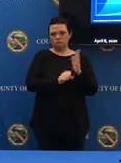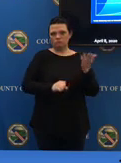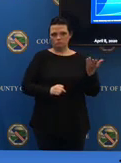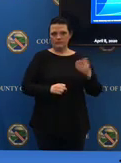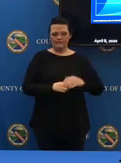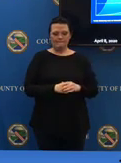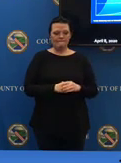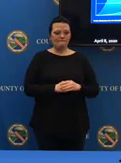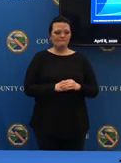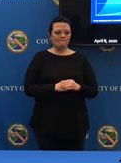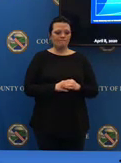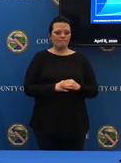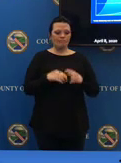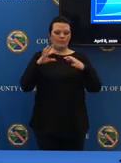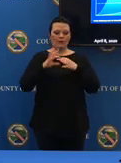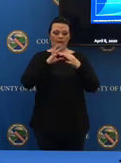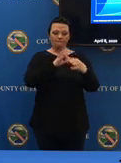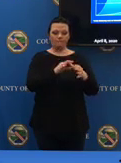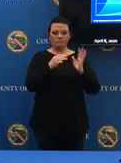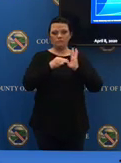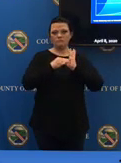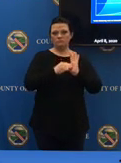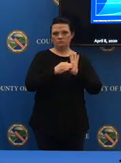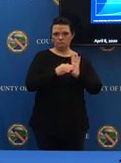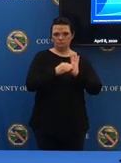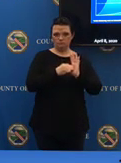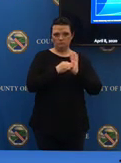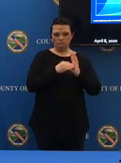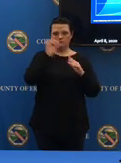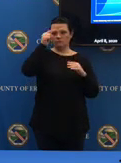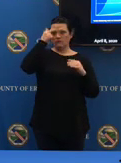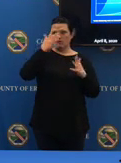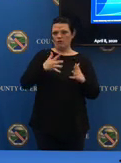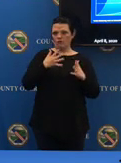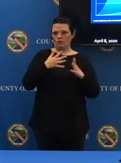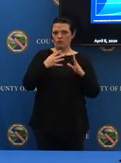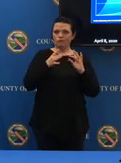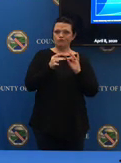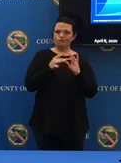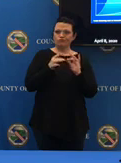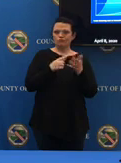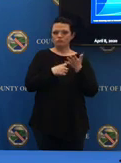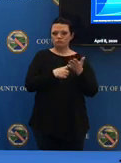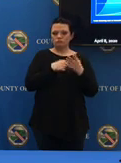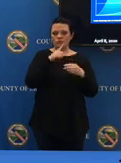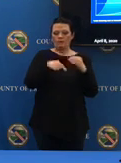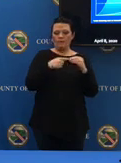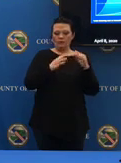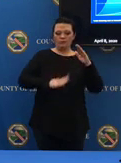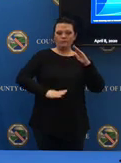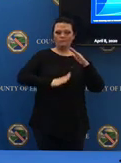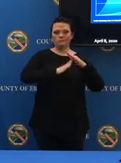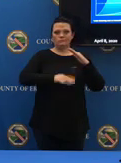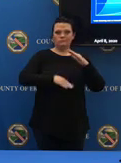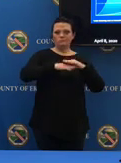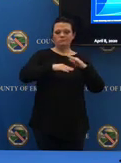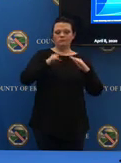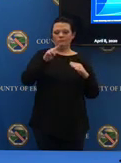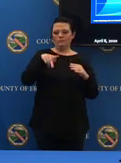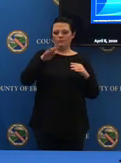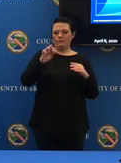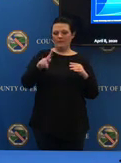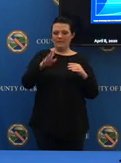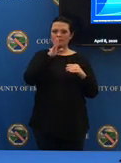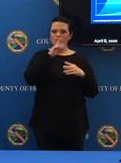So when it comes to the modeling and what the governor was talking about with regards to peak, he's generally been talking about New York State